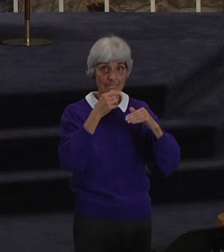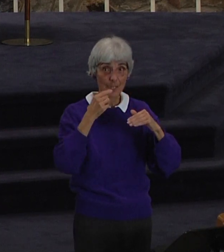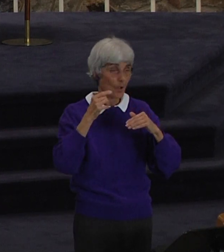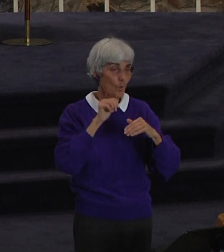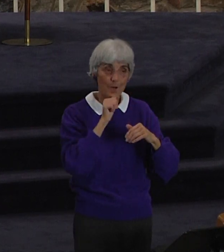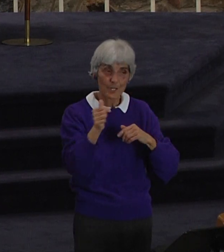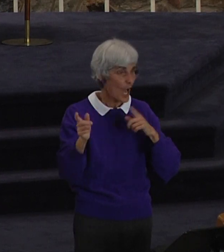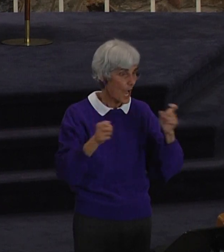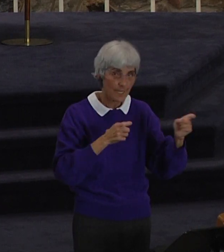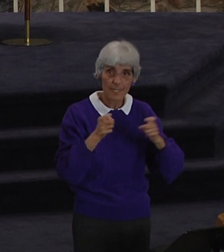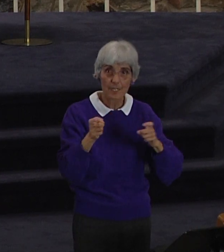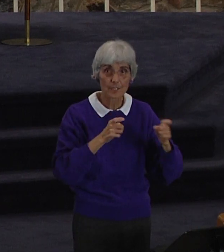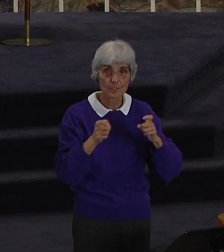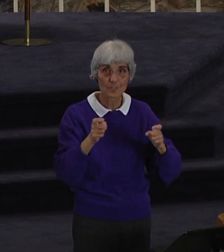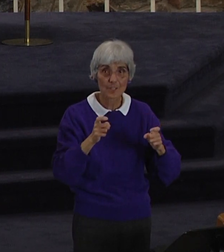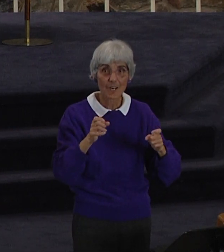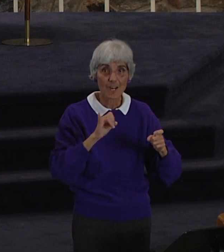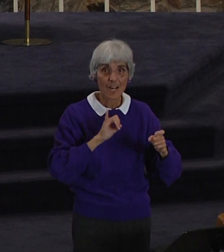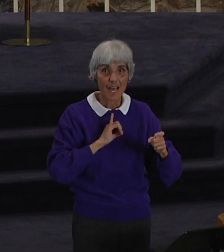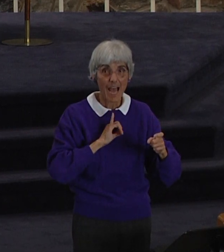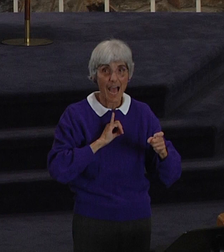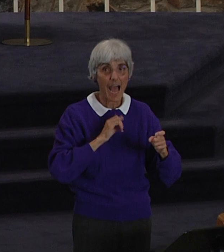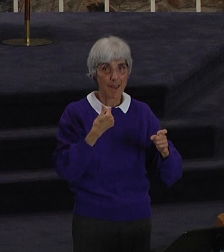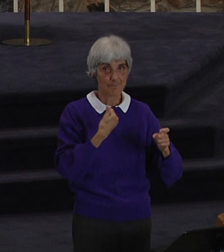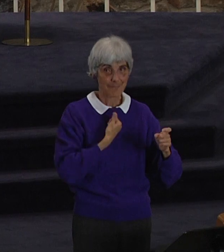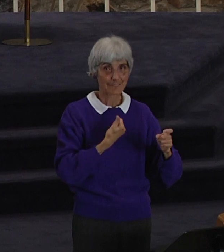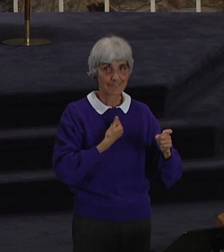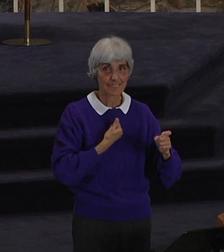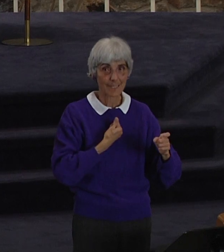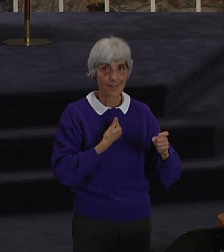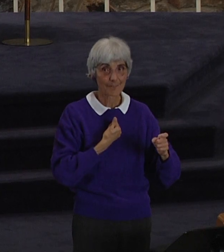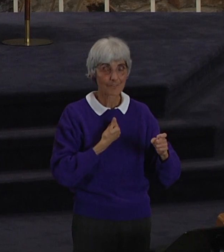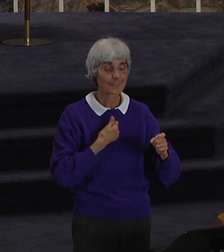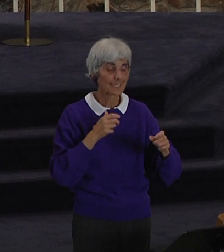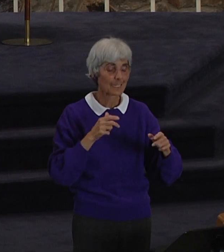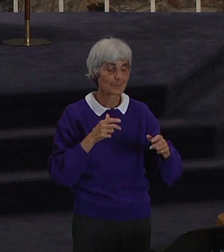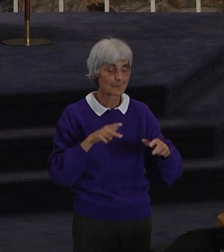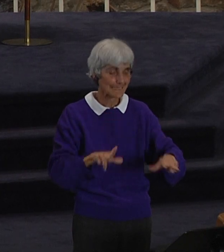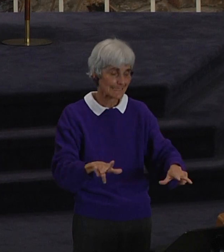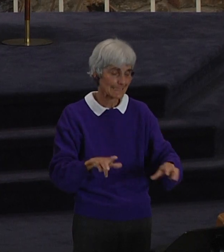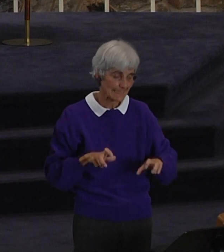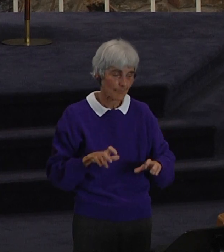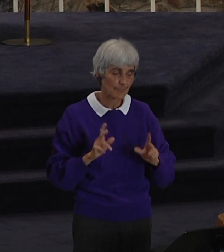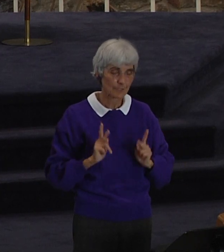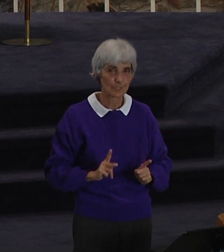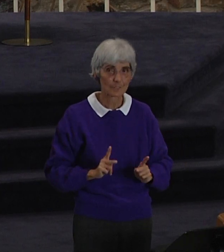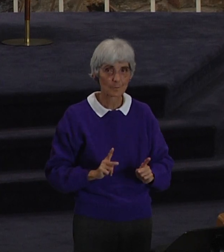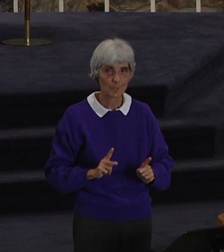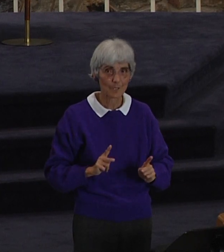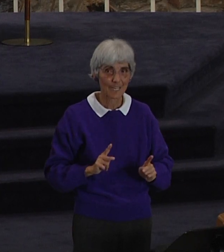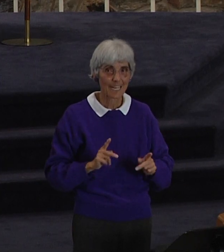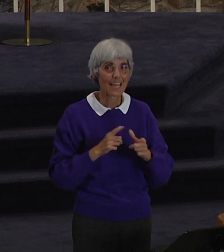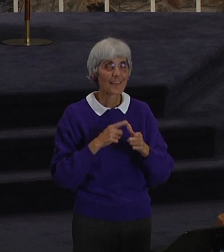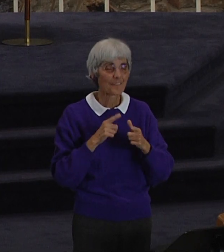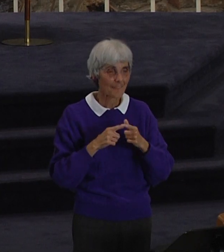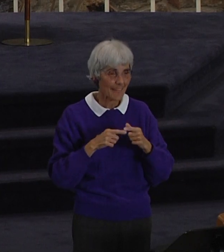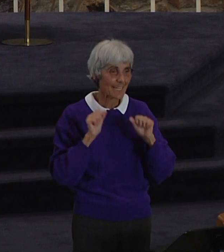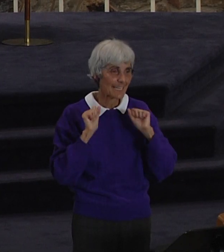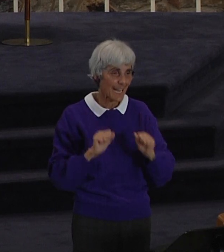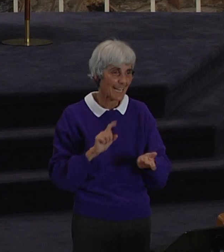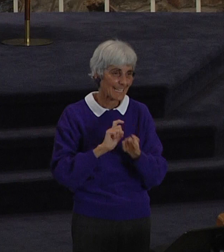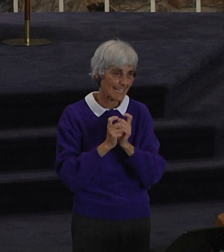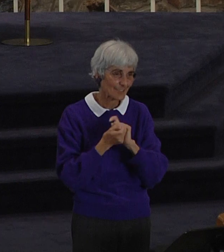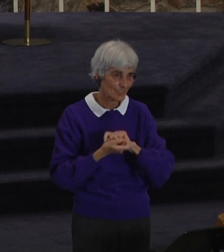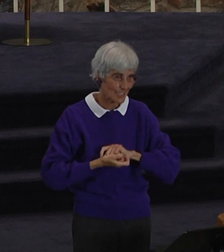not in control, and I am at the core self-centered, the more my focus can change from